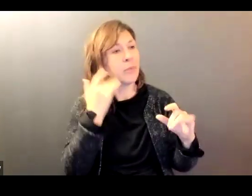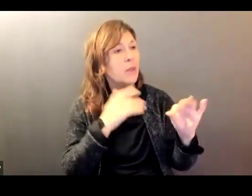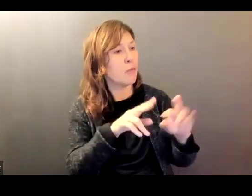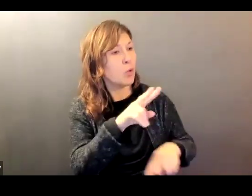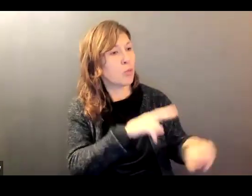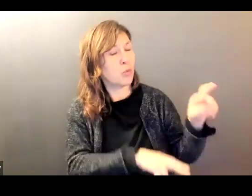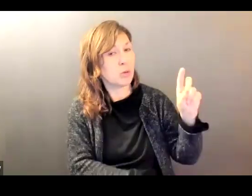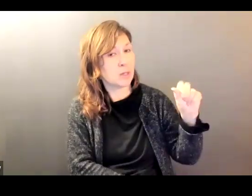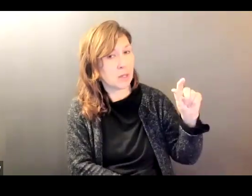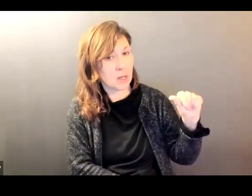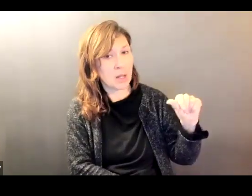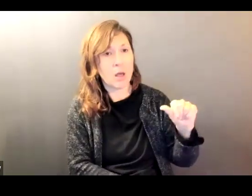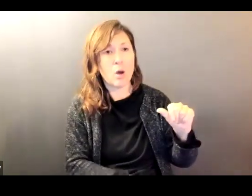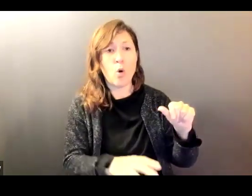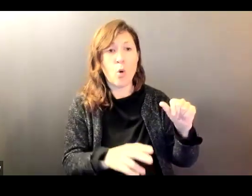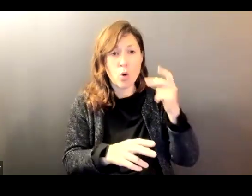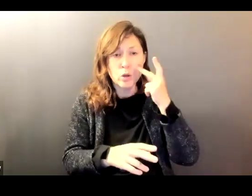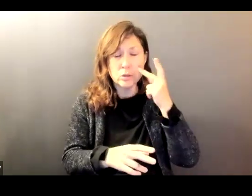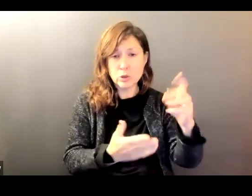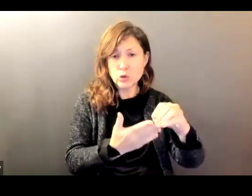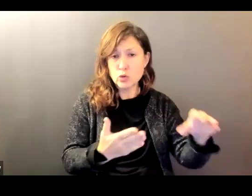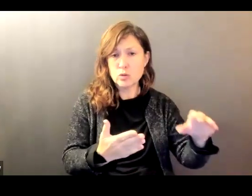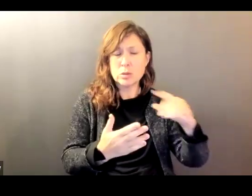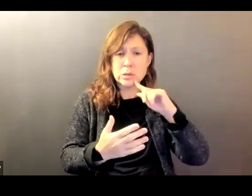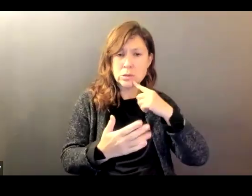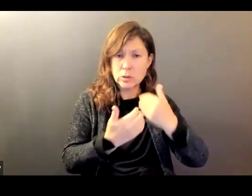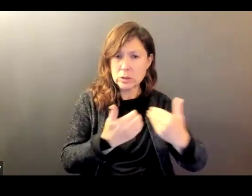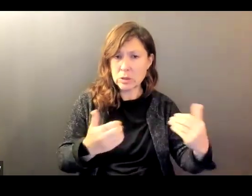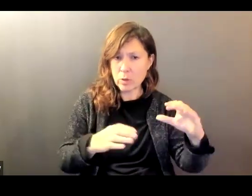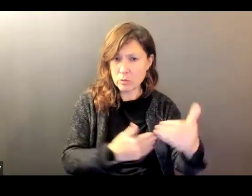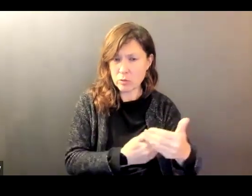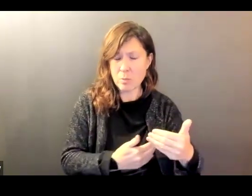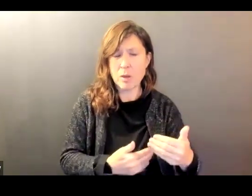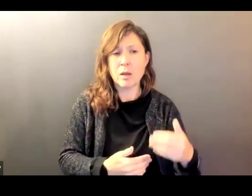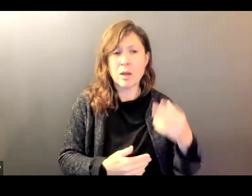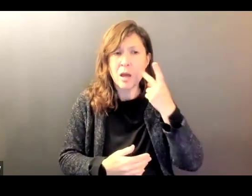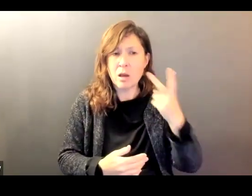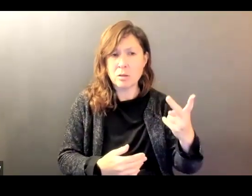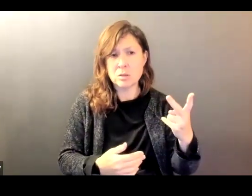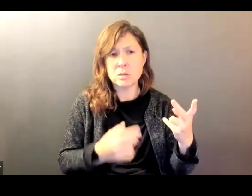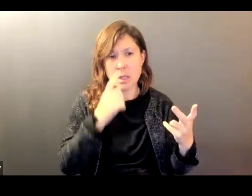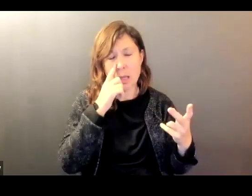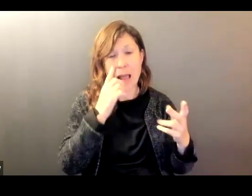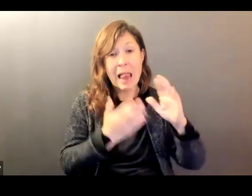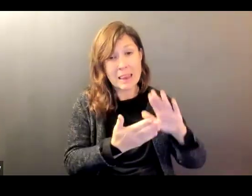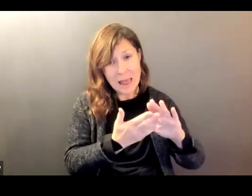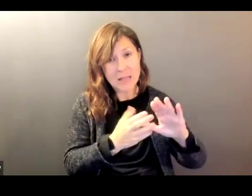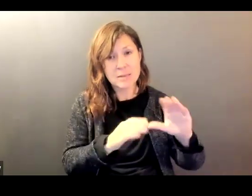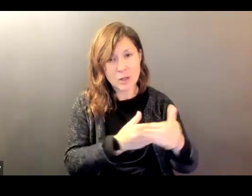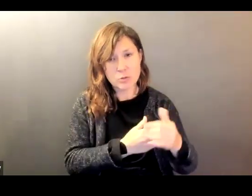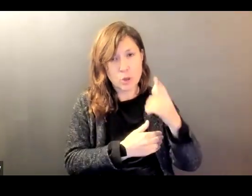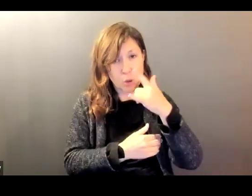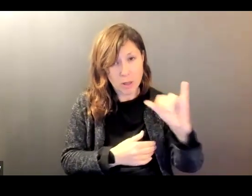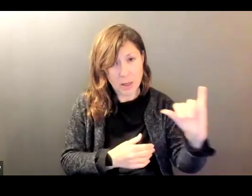of those students in a substantially separate classroom, yeah, we've seen a decline for substantially separate. However, going back to